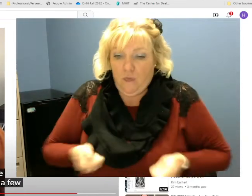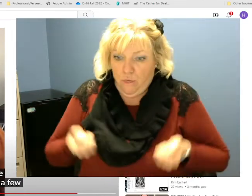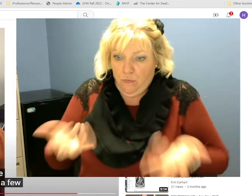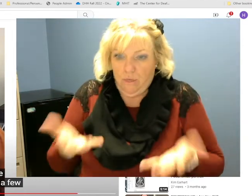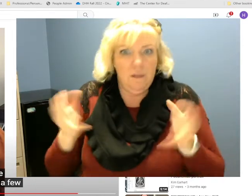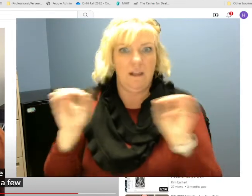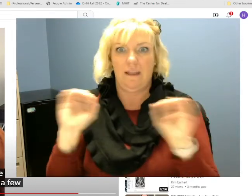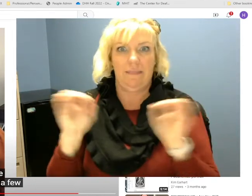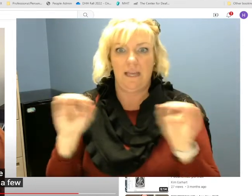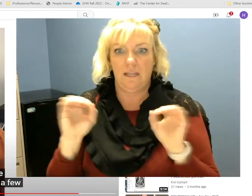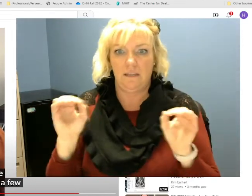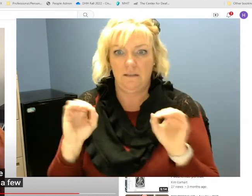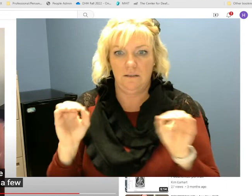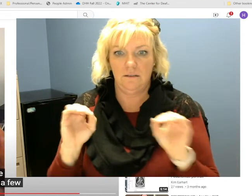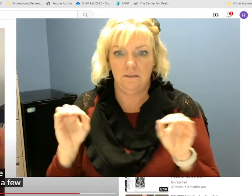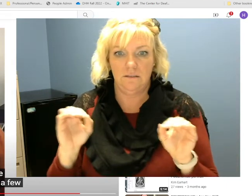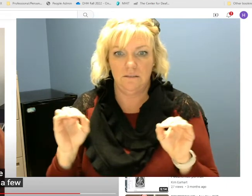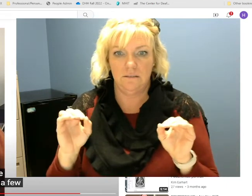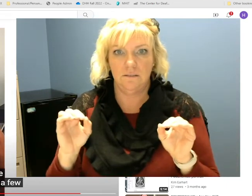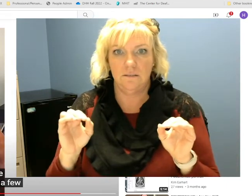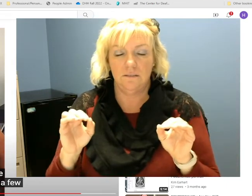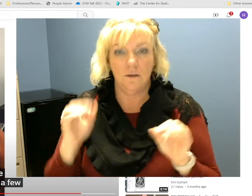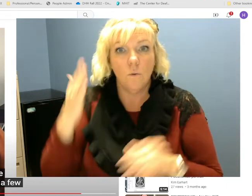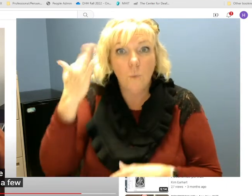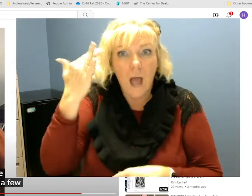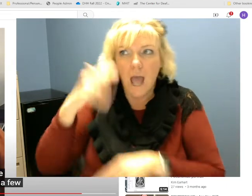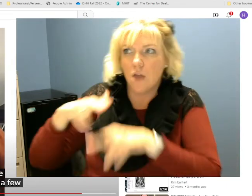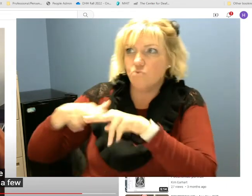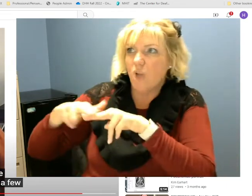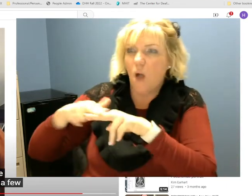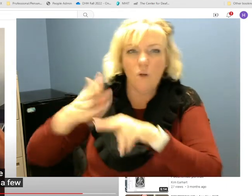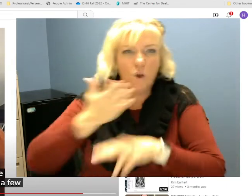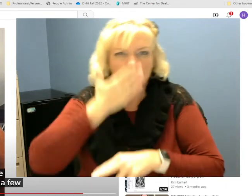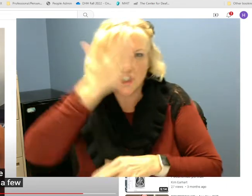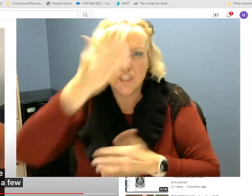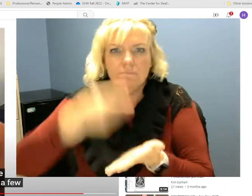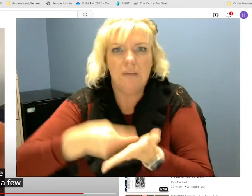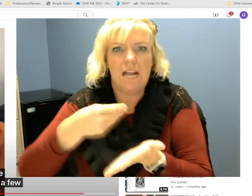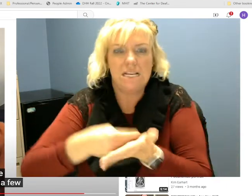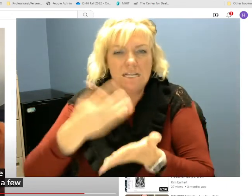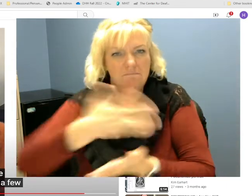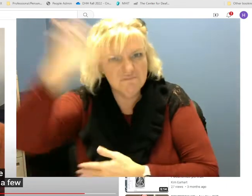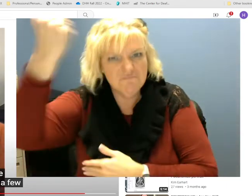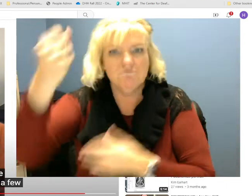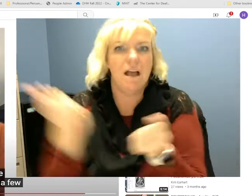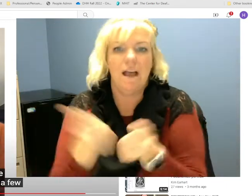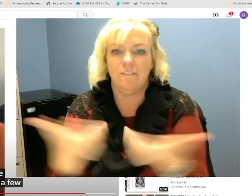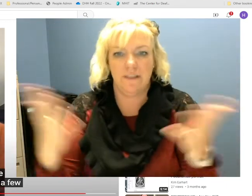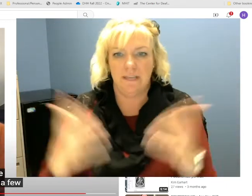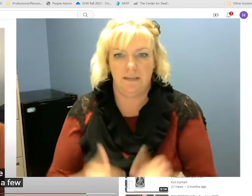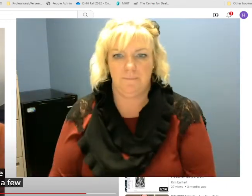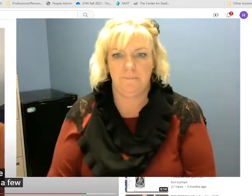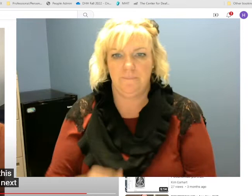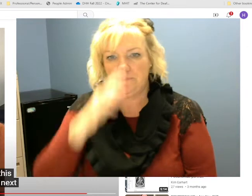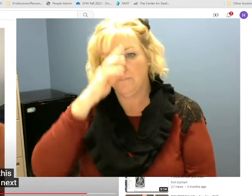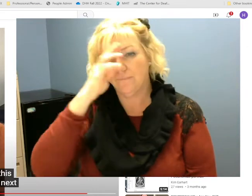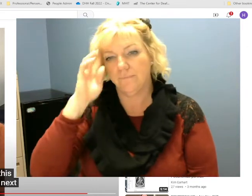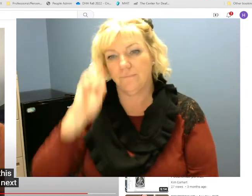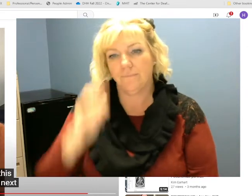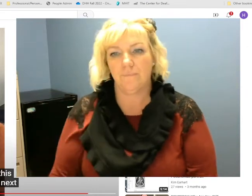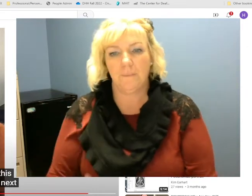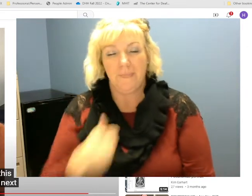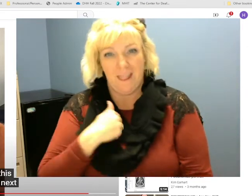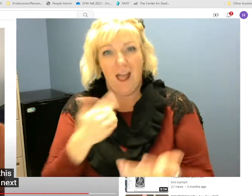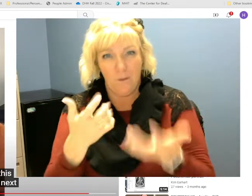and all because of the railroad. And so I wanted to take a few moments just to